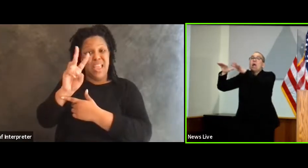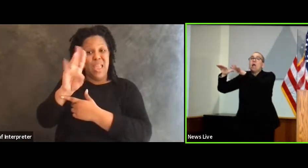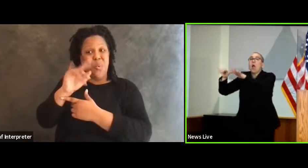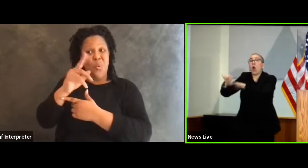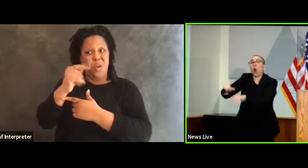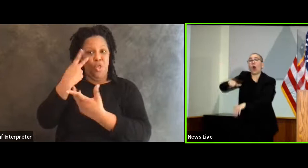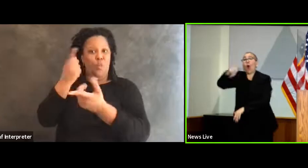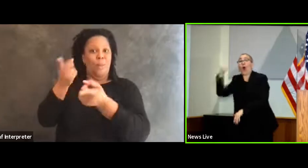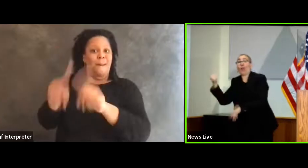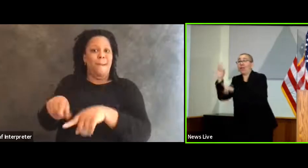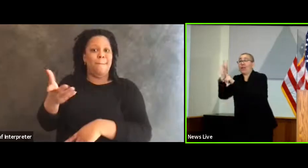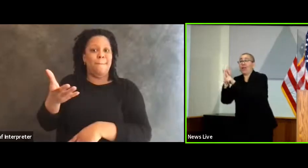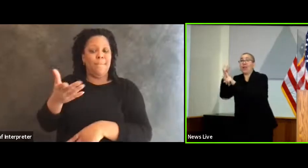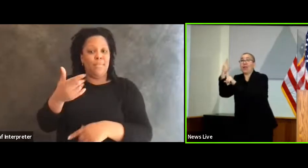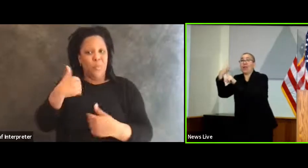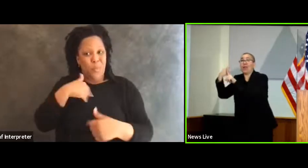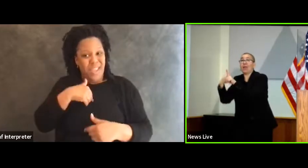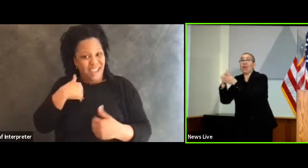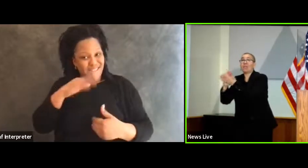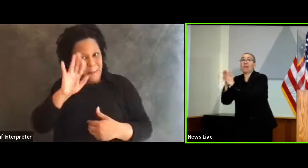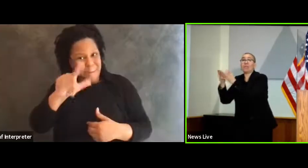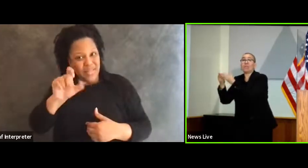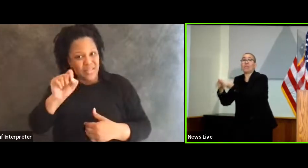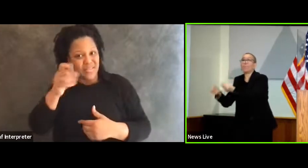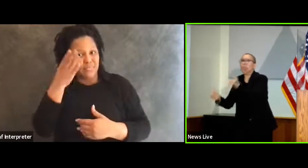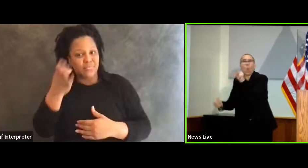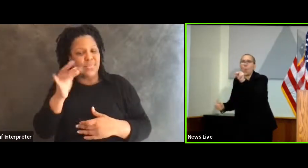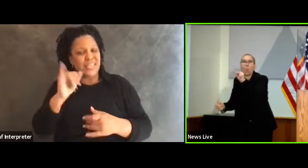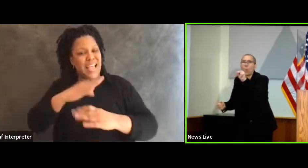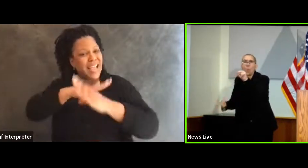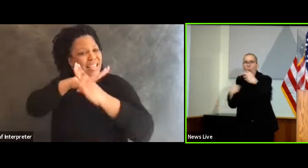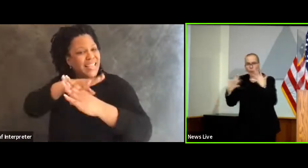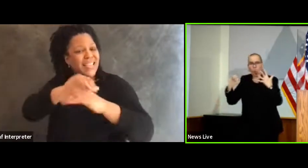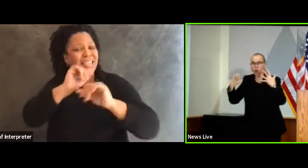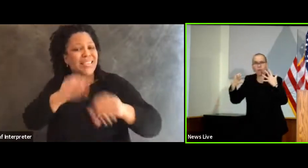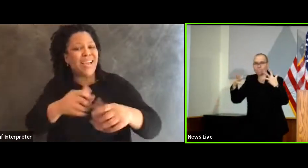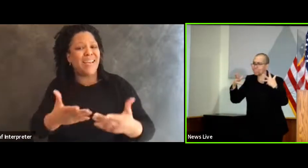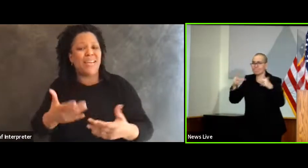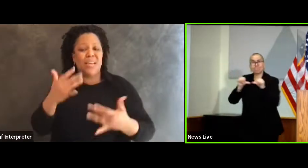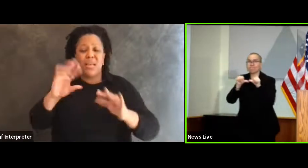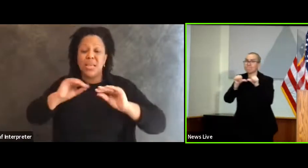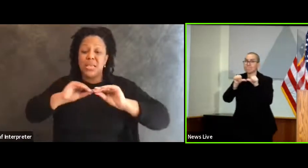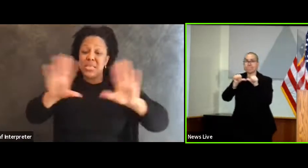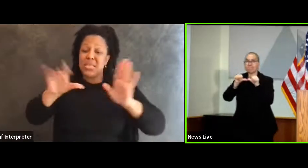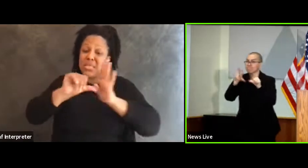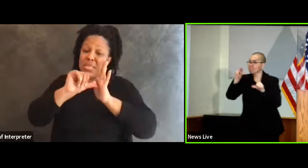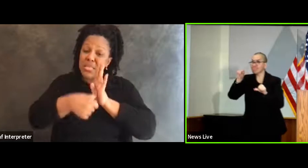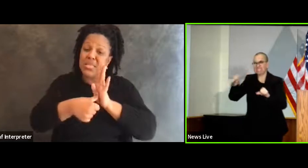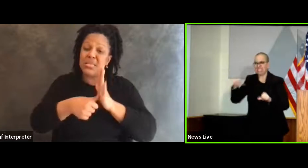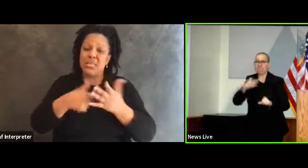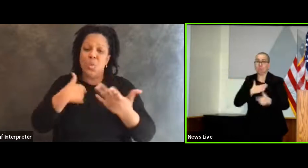from happening. And I stand very clear, very firm that I want to see those bills move forward as a priority.